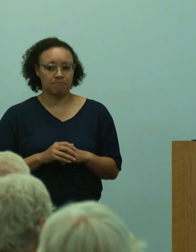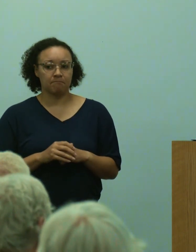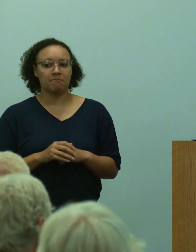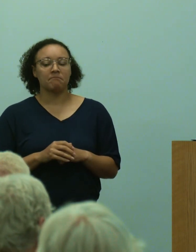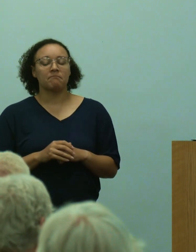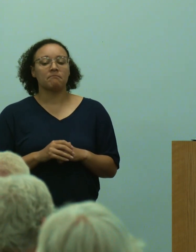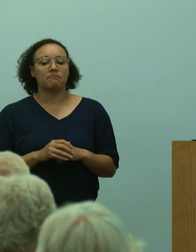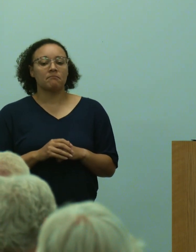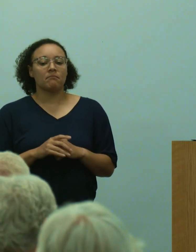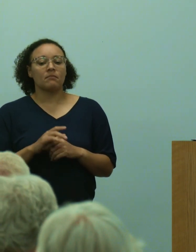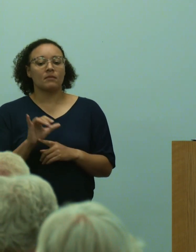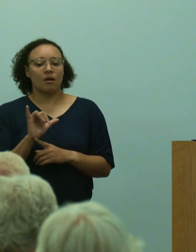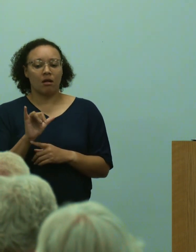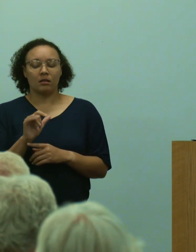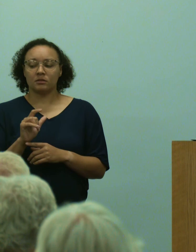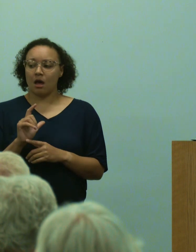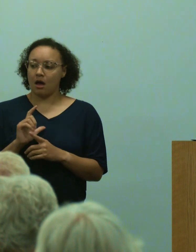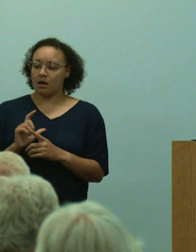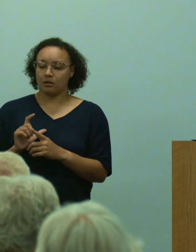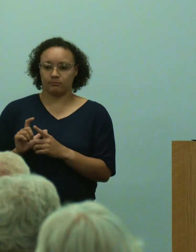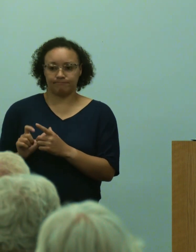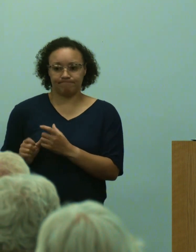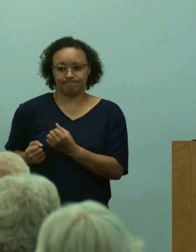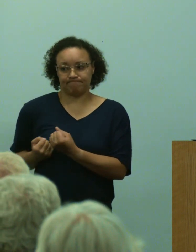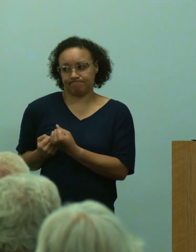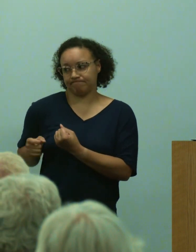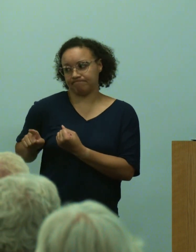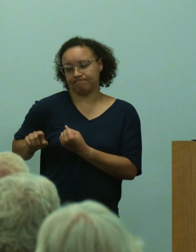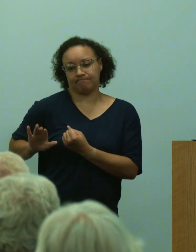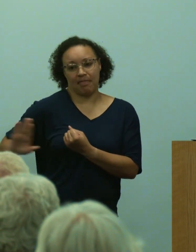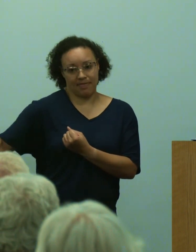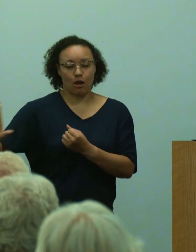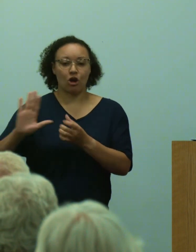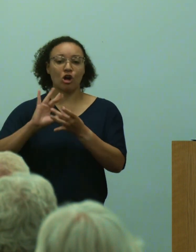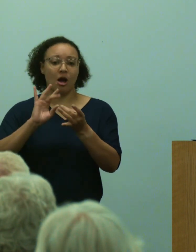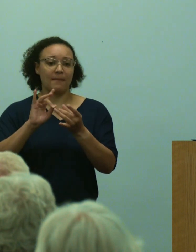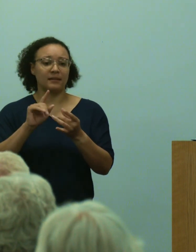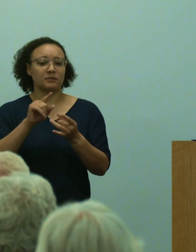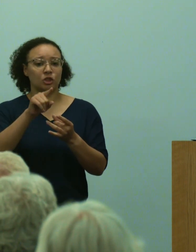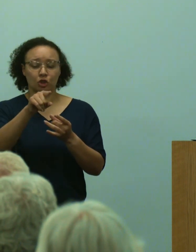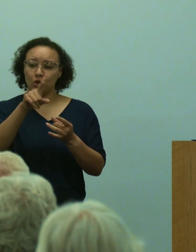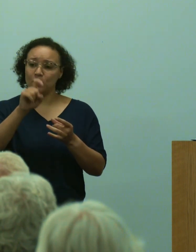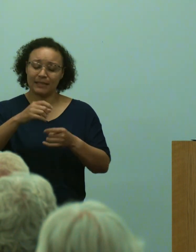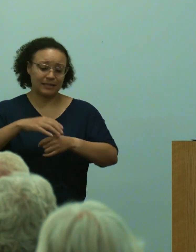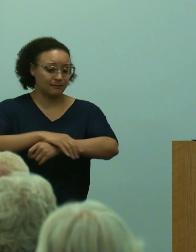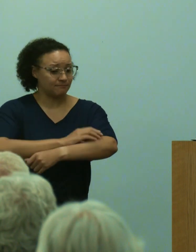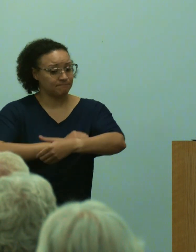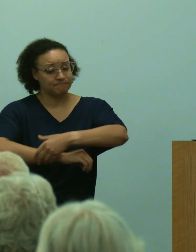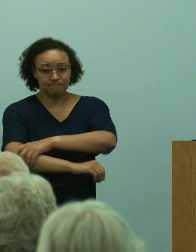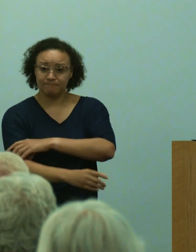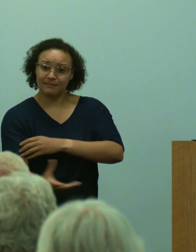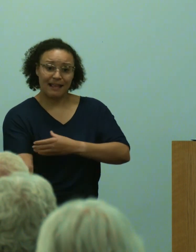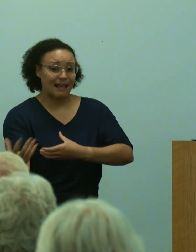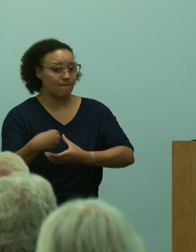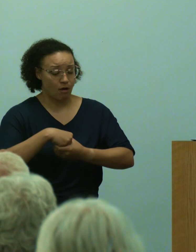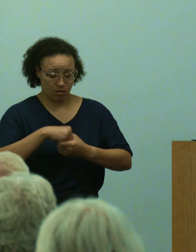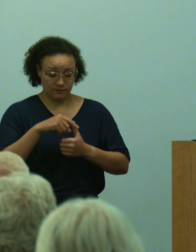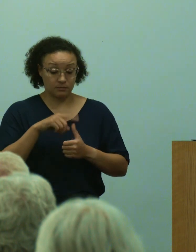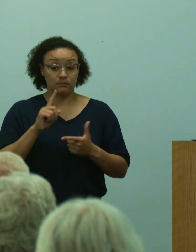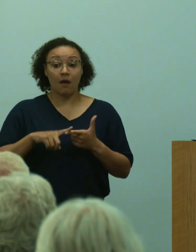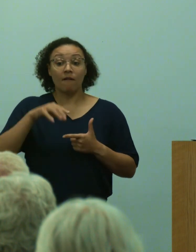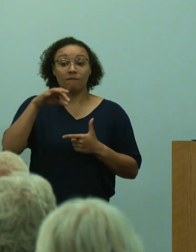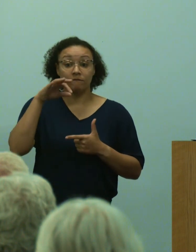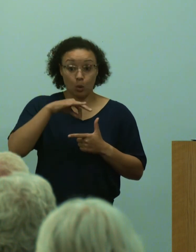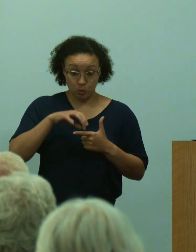and to reiterate what our panelists said, you need to get involved. You need to vote. You need to do